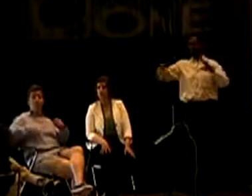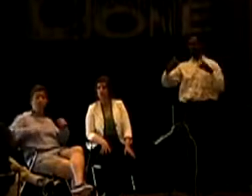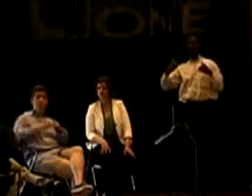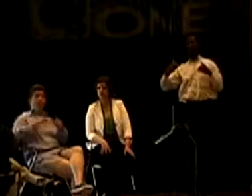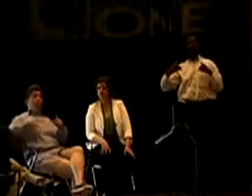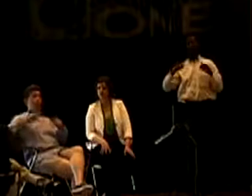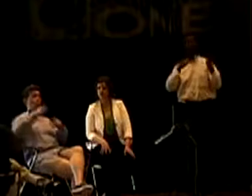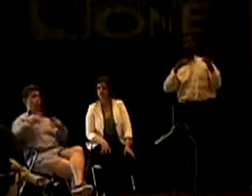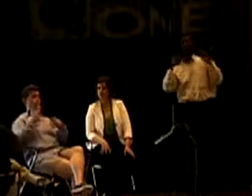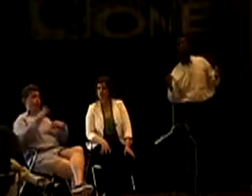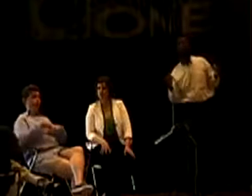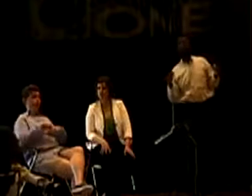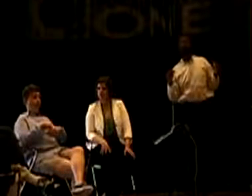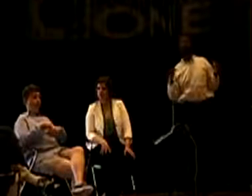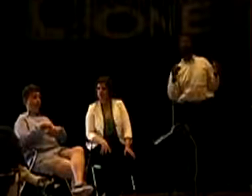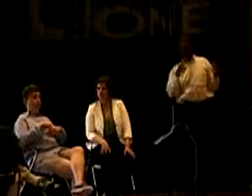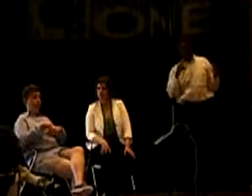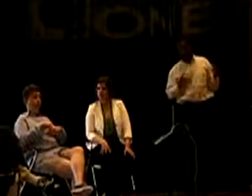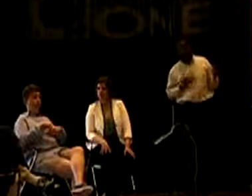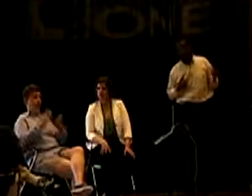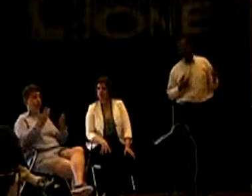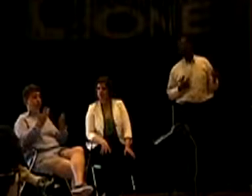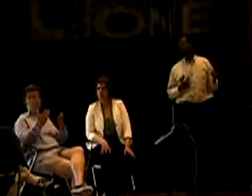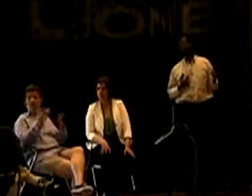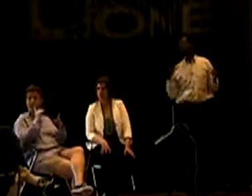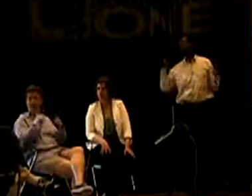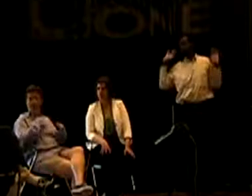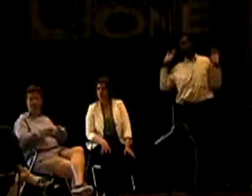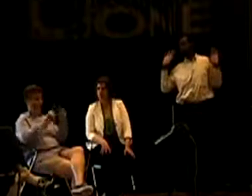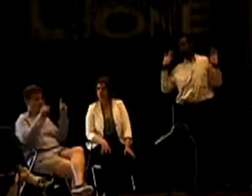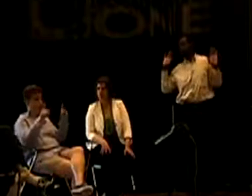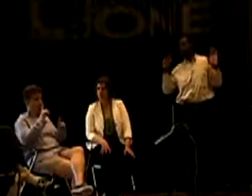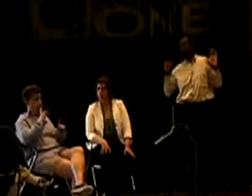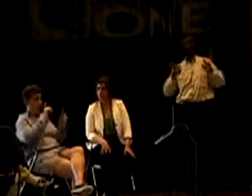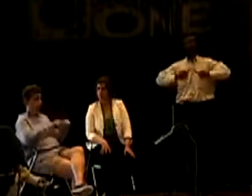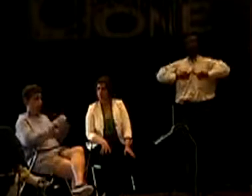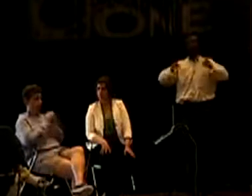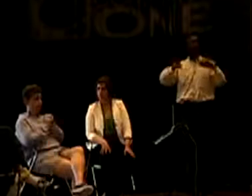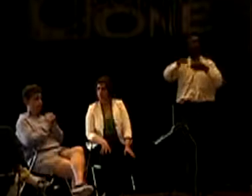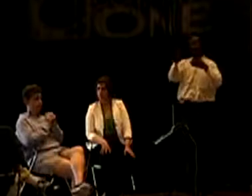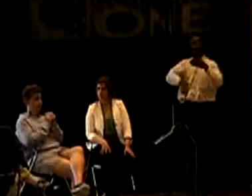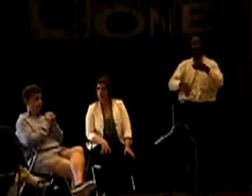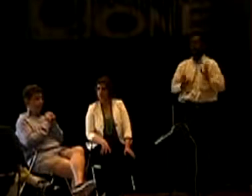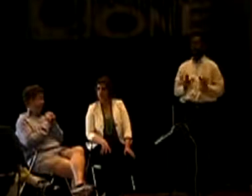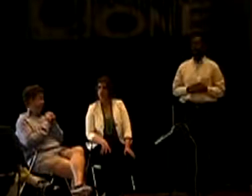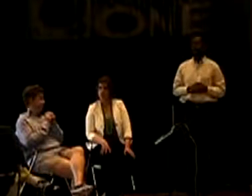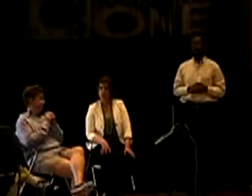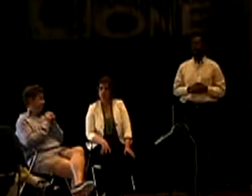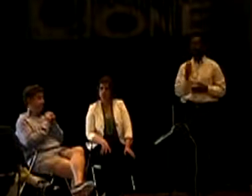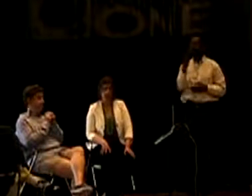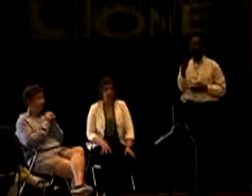without any of that input and without any of that involvement, it may have been a very different reaction.